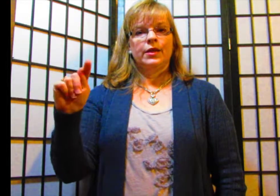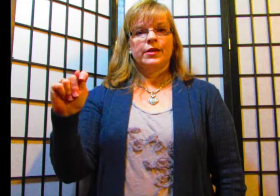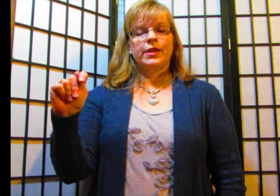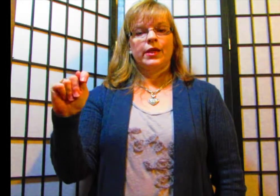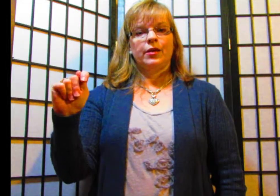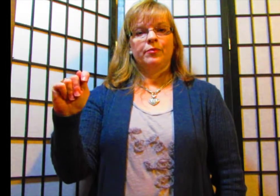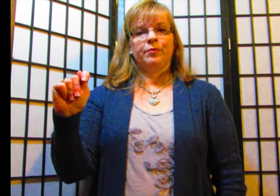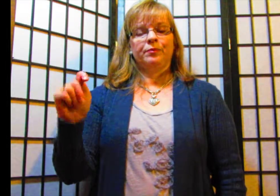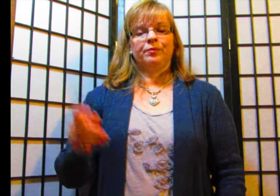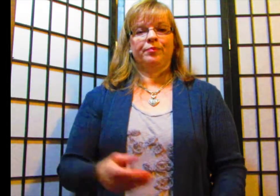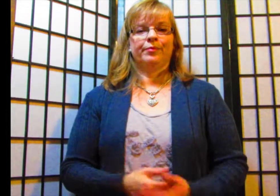V-E-T.